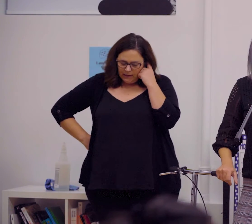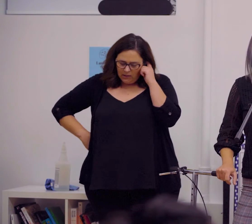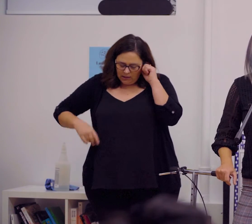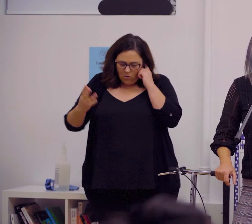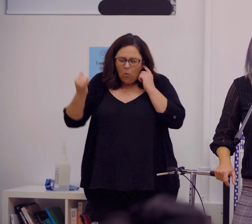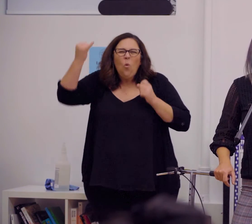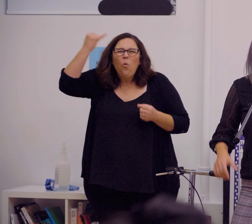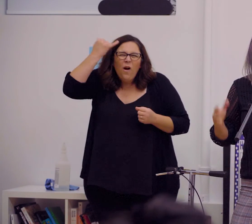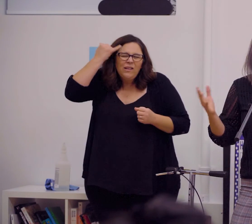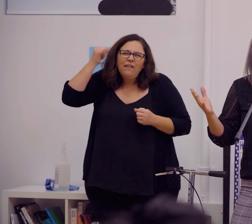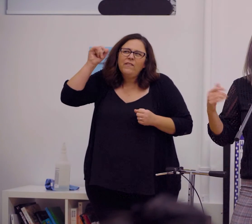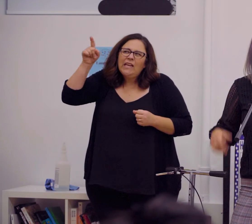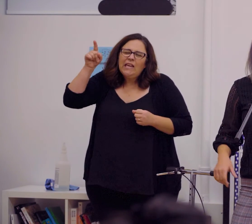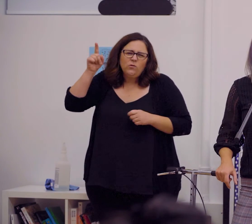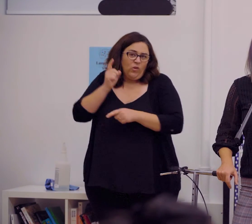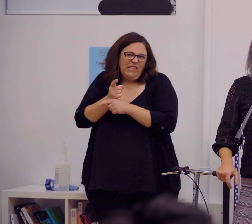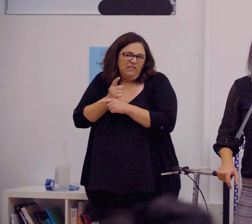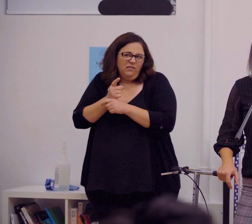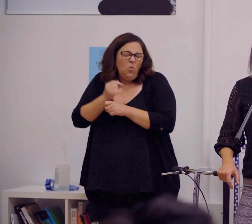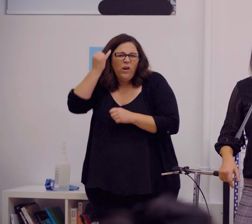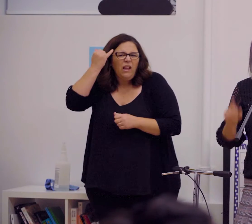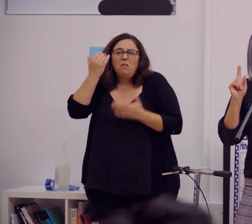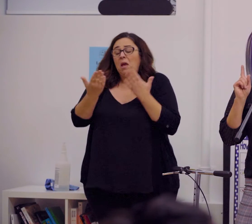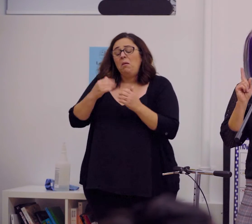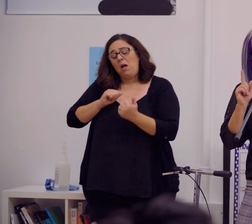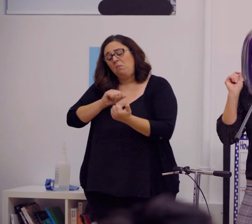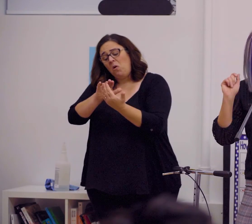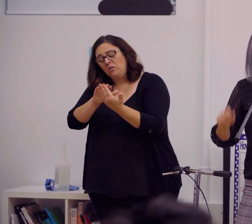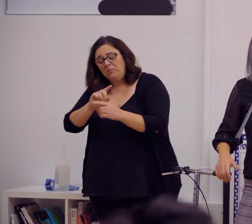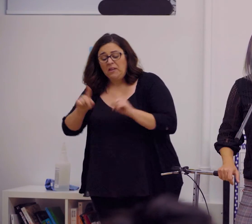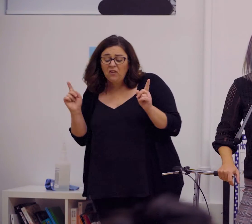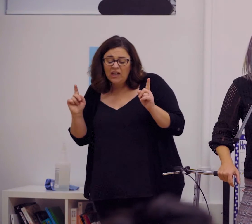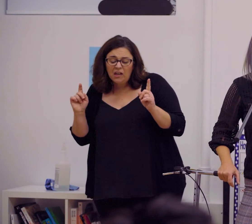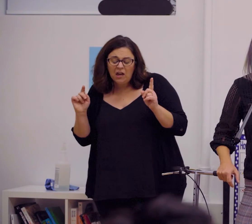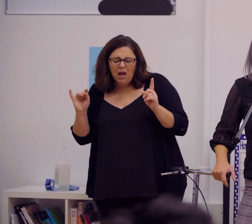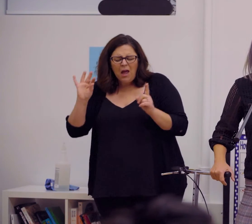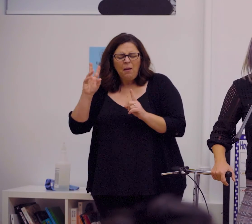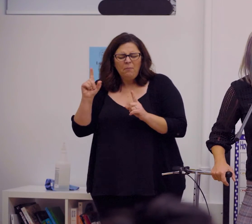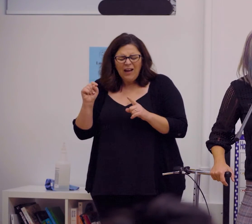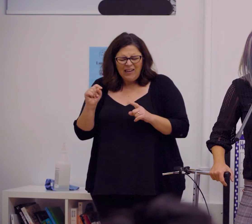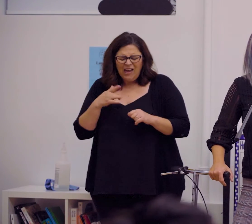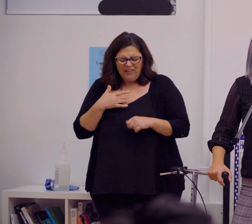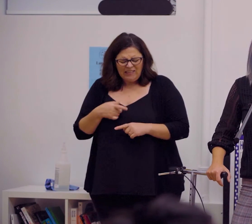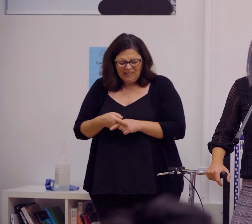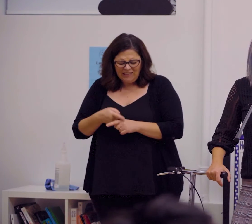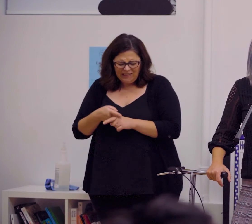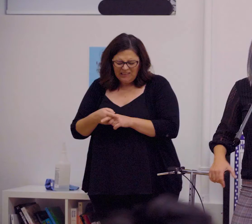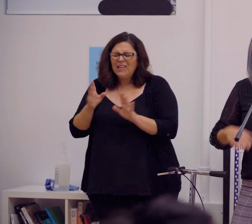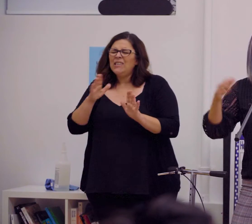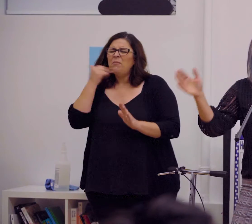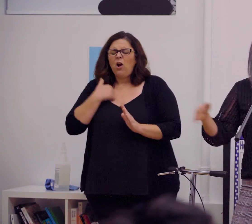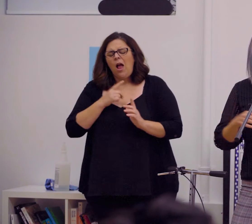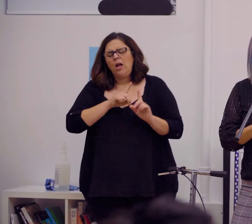chance that he's right. And so maybe I need to take a different approach. But before I do, I'm going to do my own